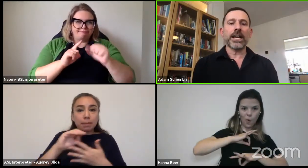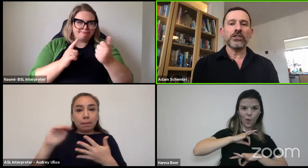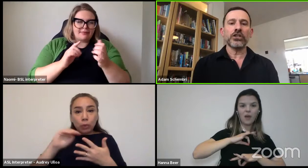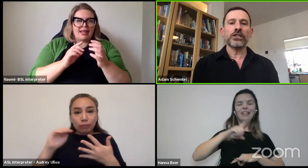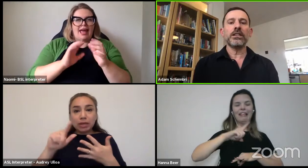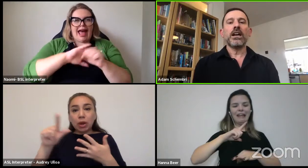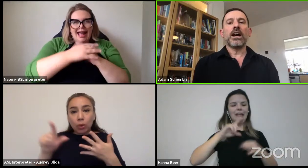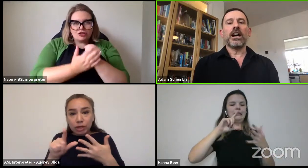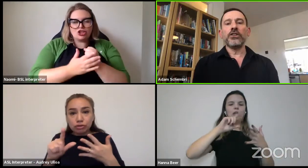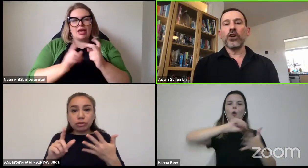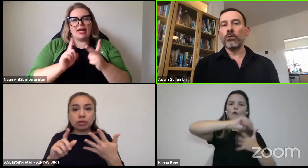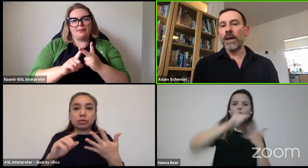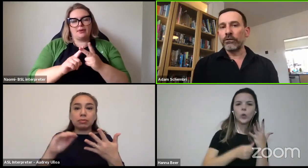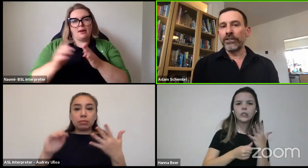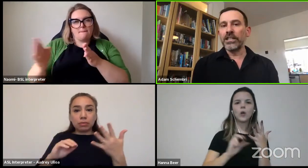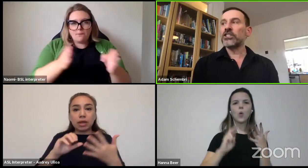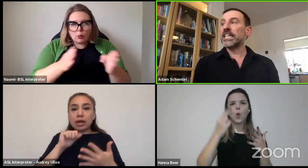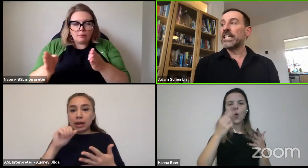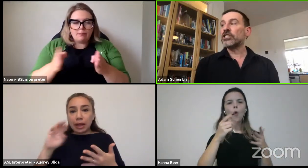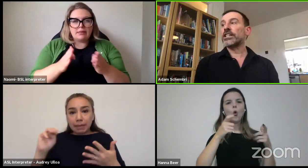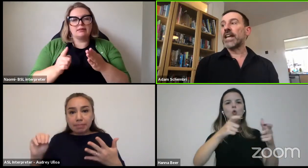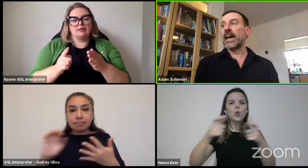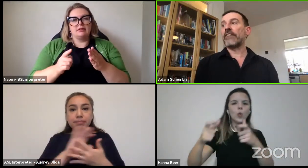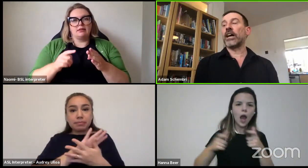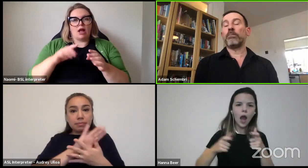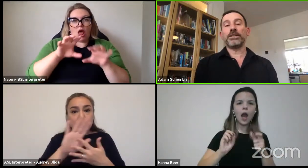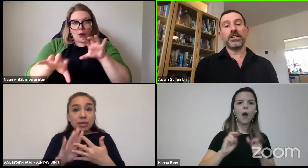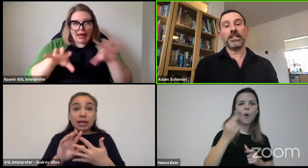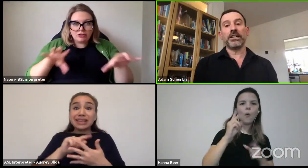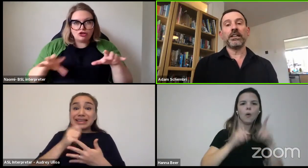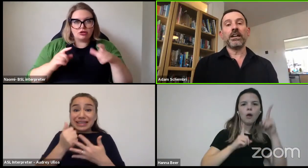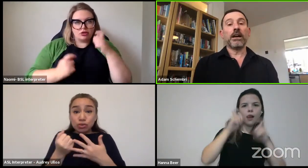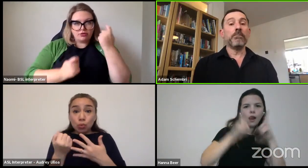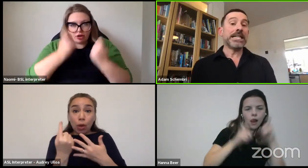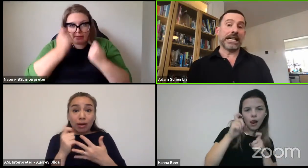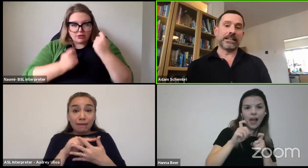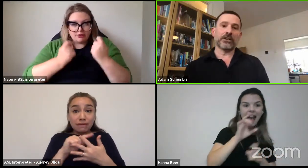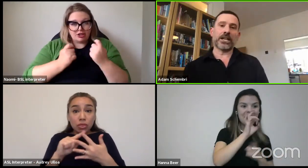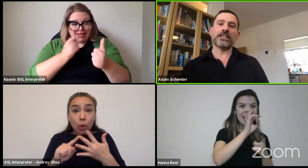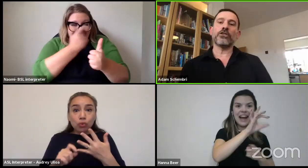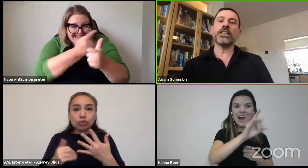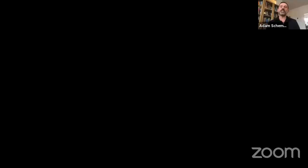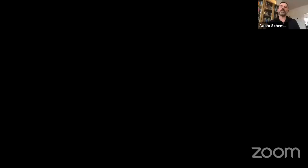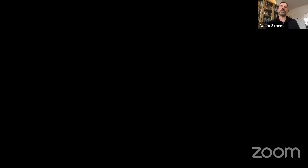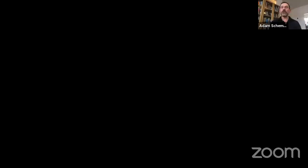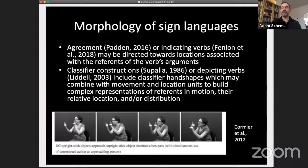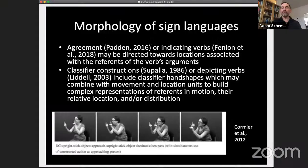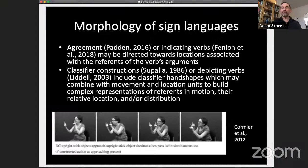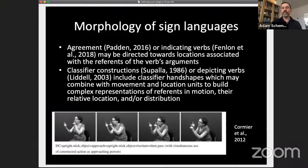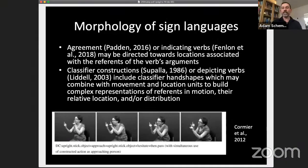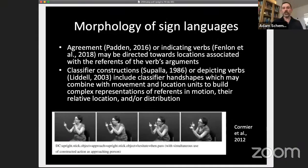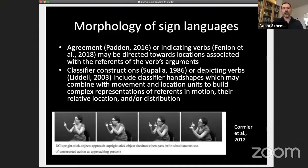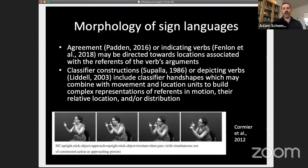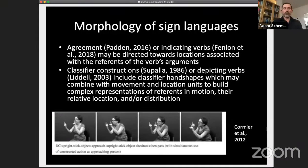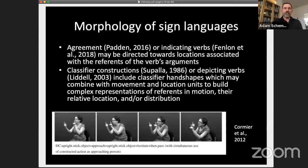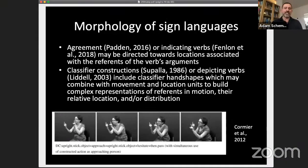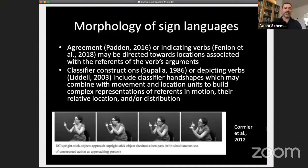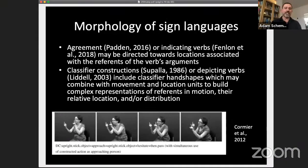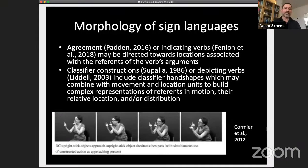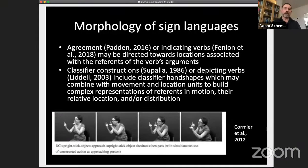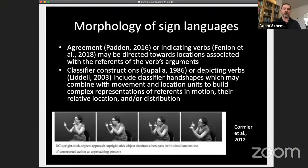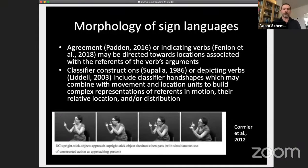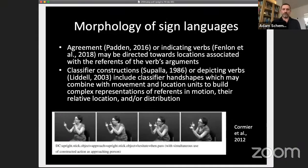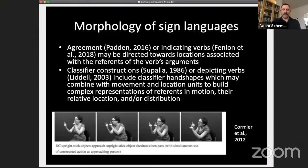the location, non-manual features, each can have a particular meaning, okay? And so these are very rich. You can